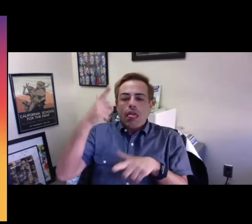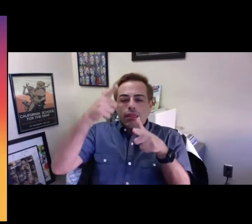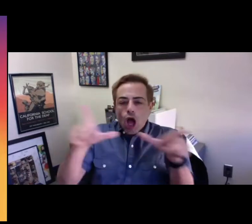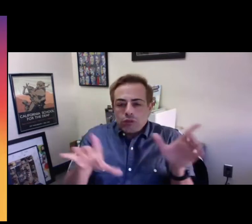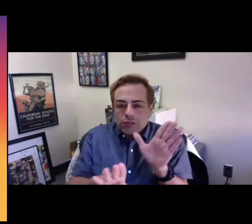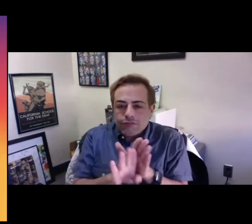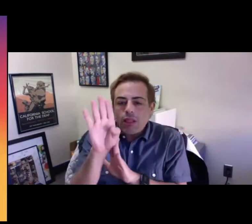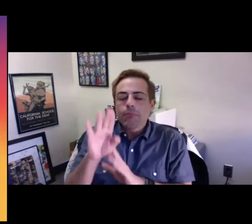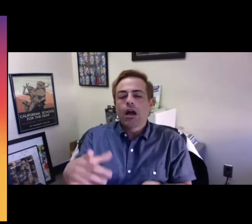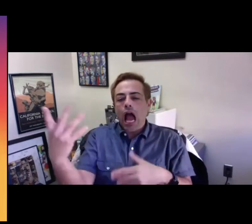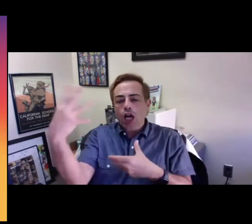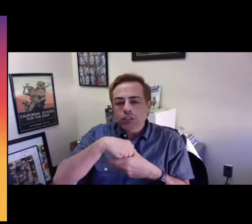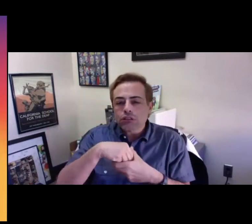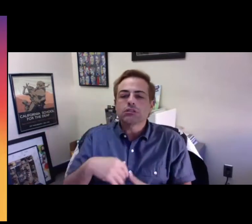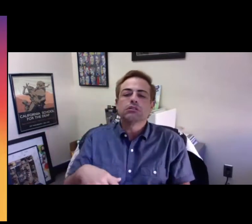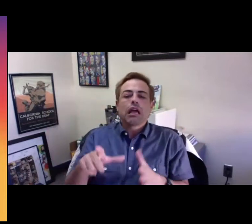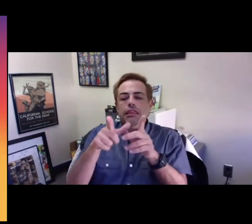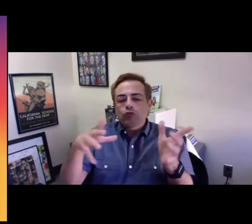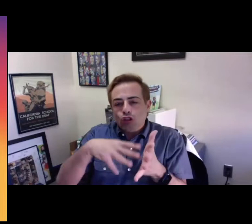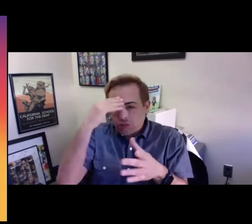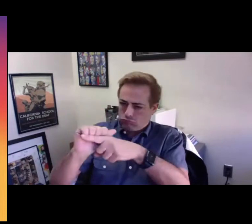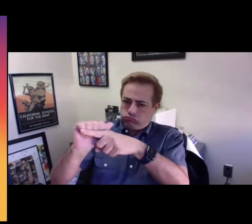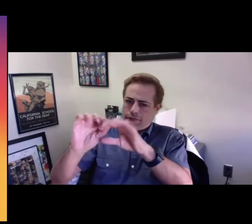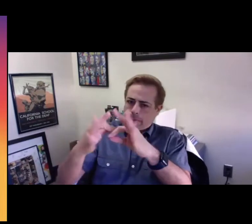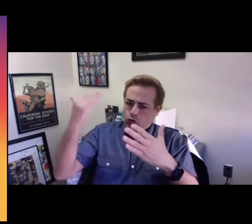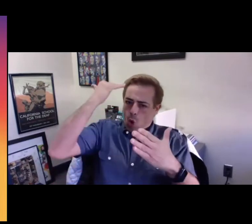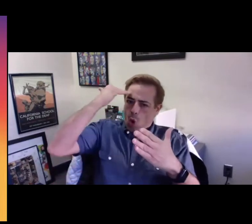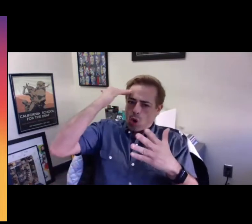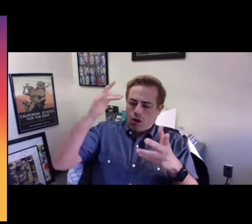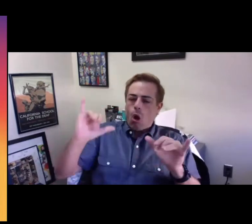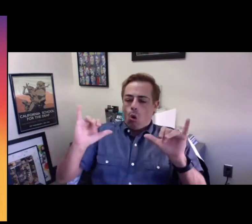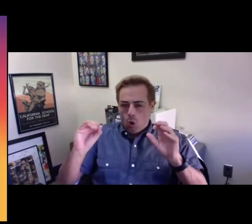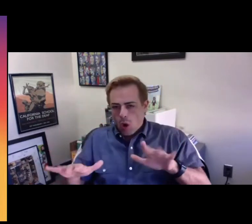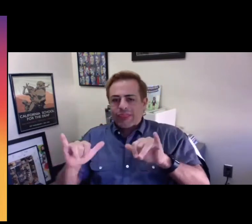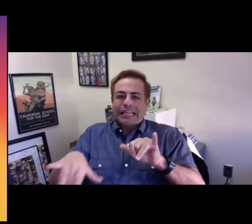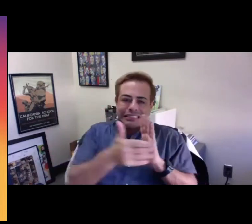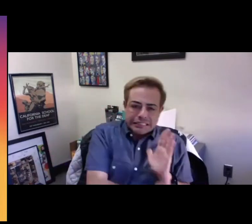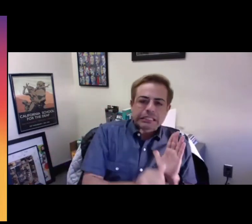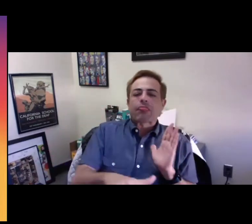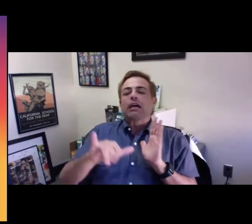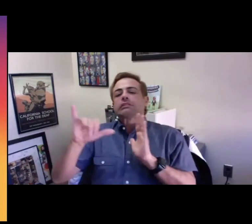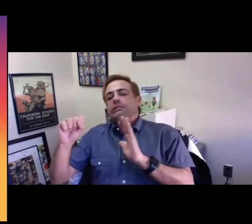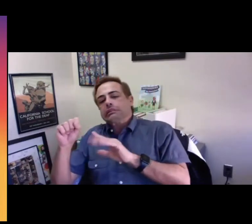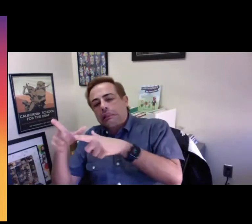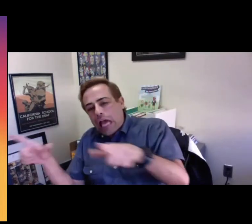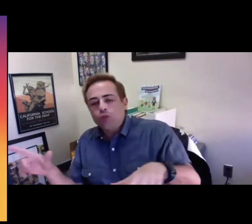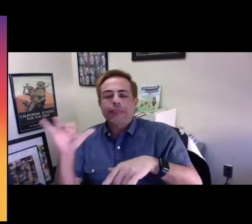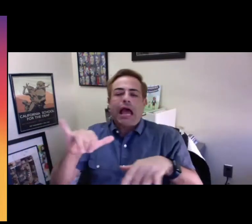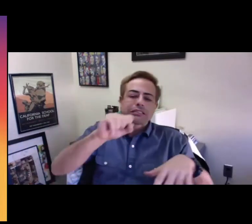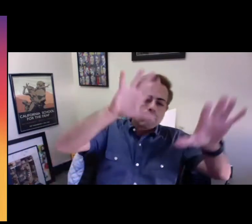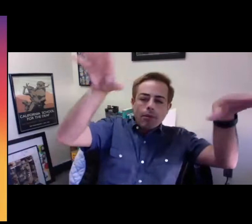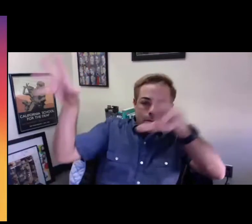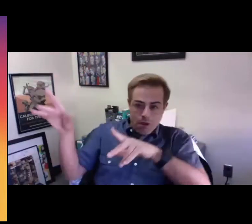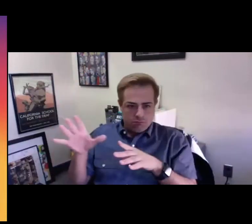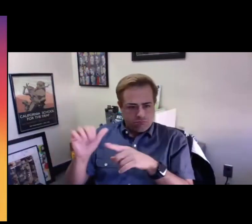family education program where there's emphasis on language acquisition and development, so that parents can know